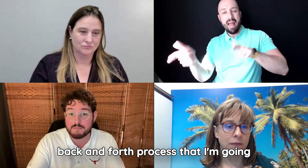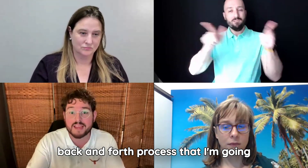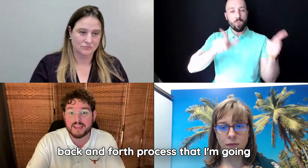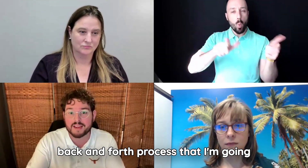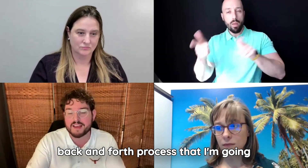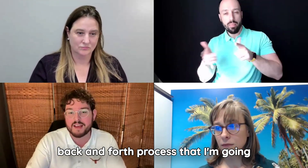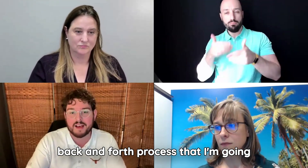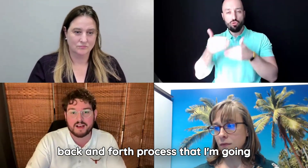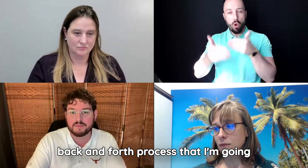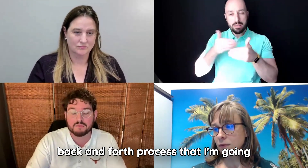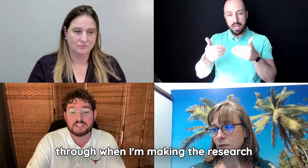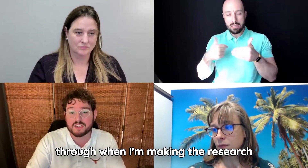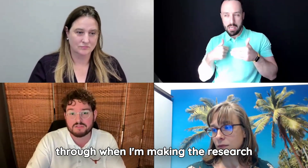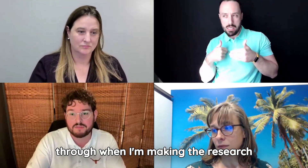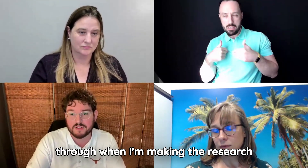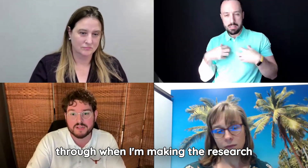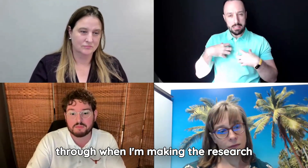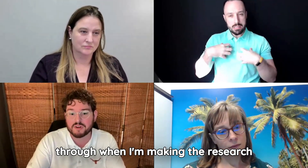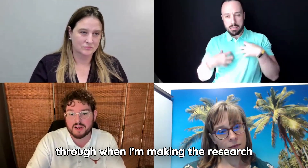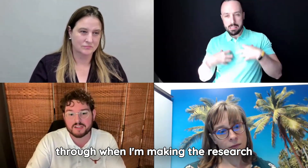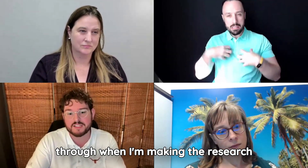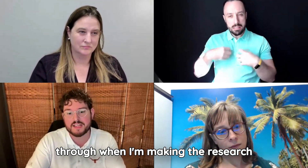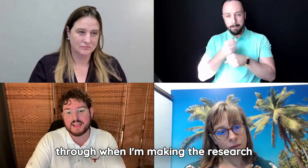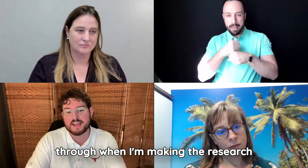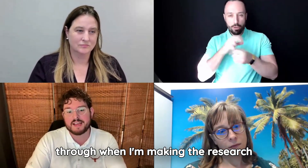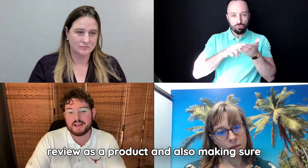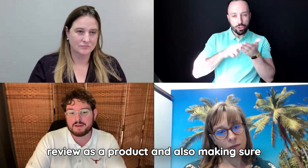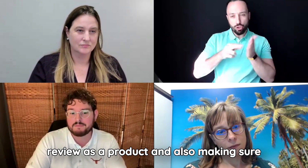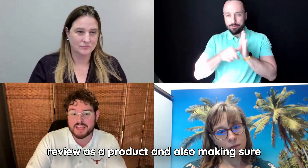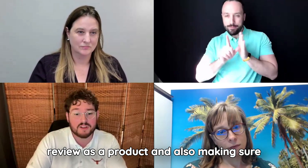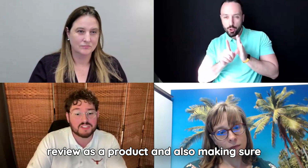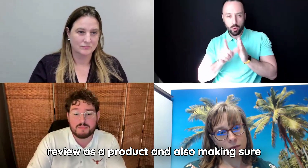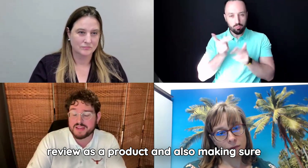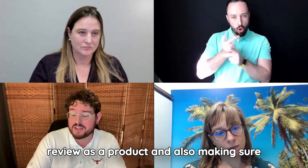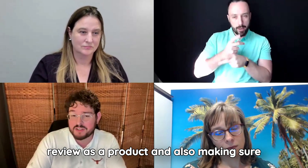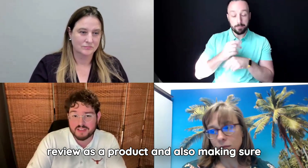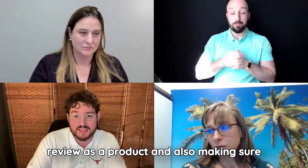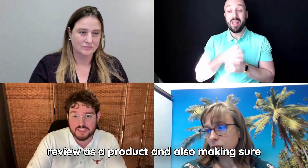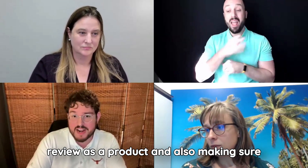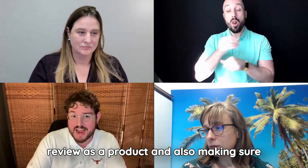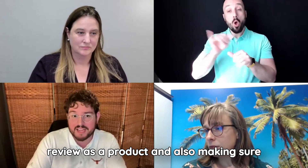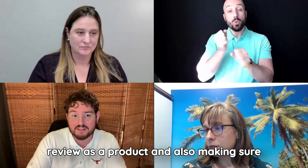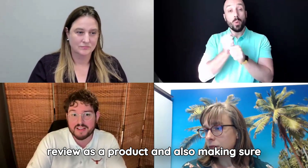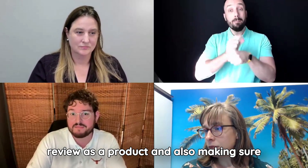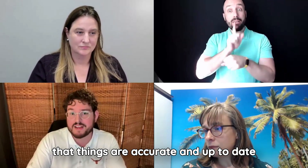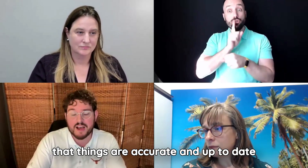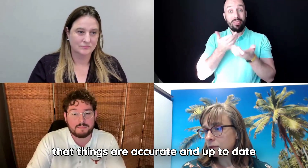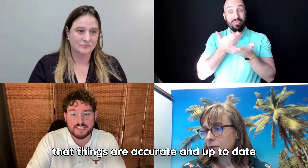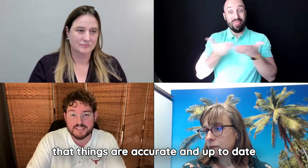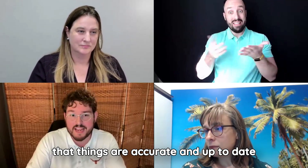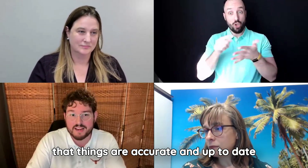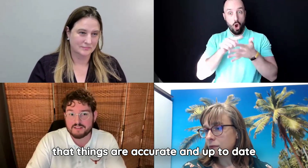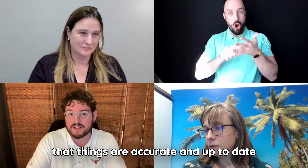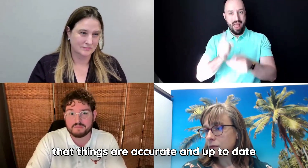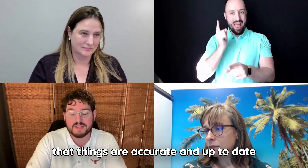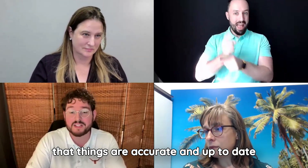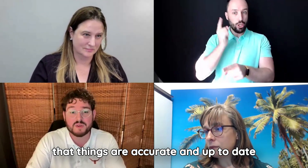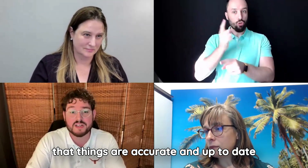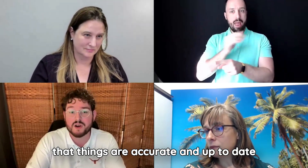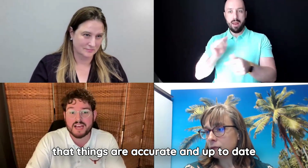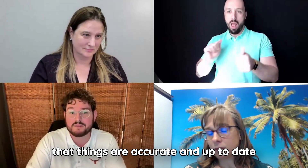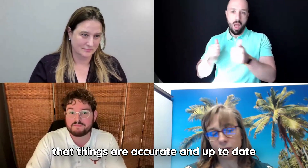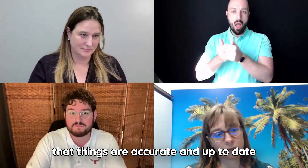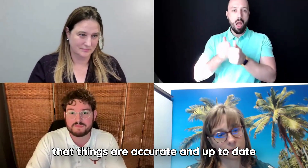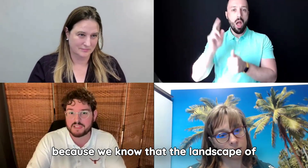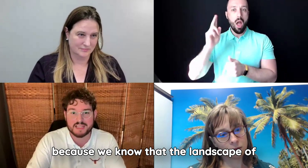through when I'm making the research review as a product. And also making sure that things are accurate and up to date because